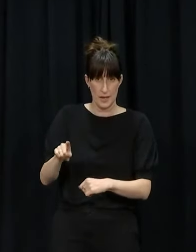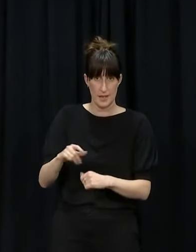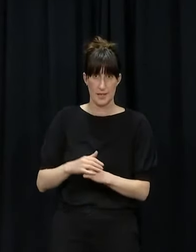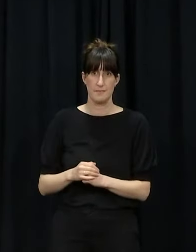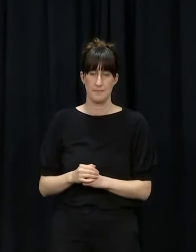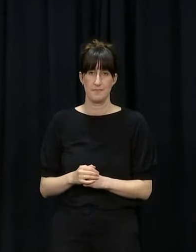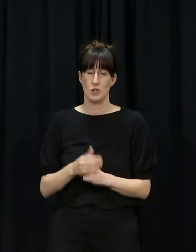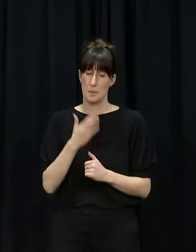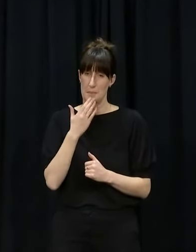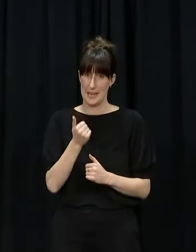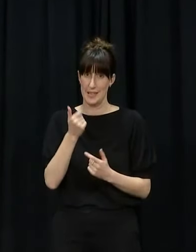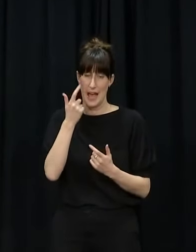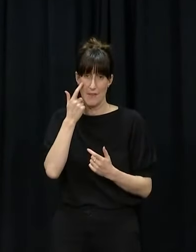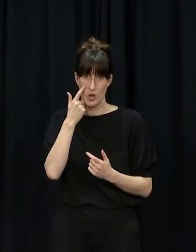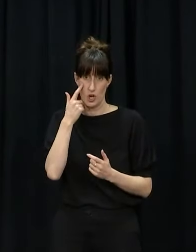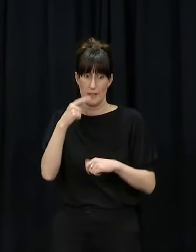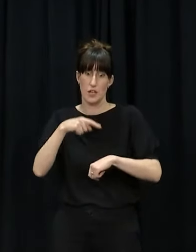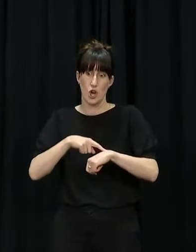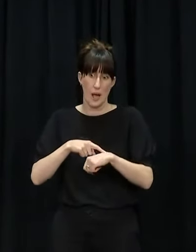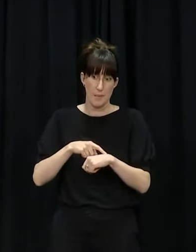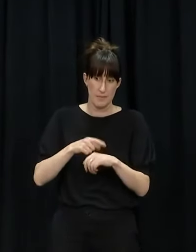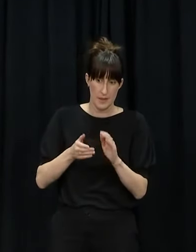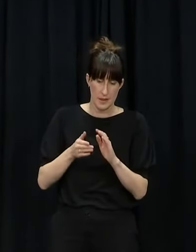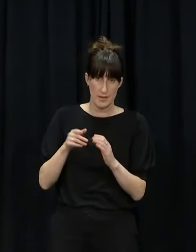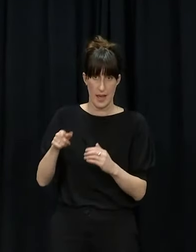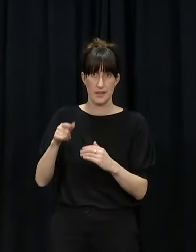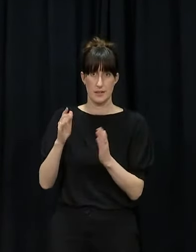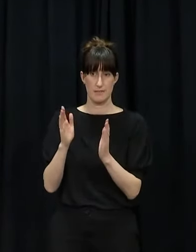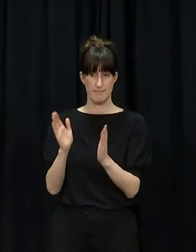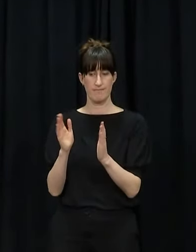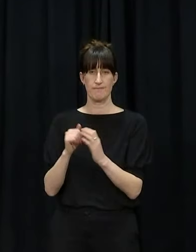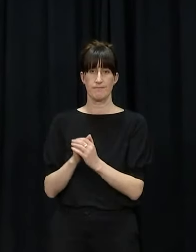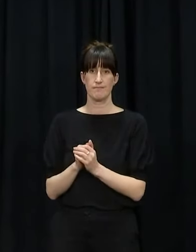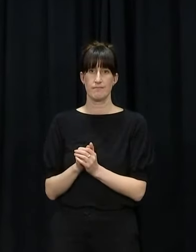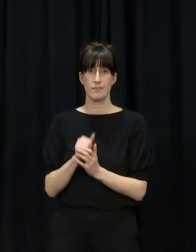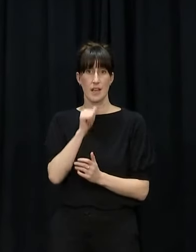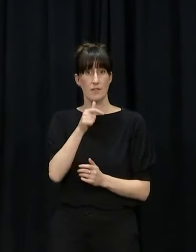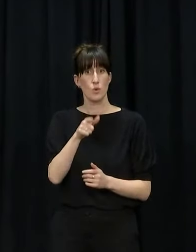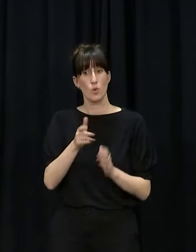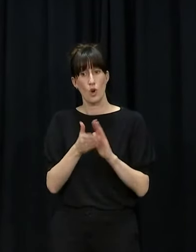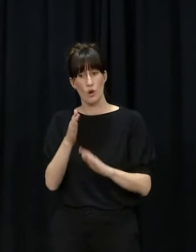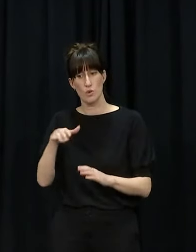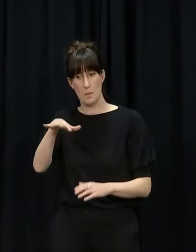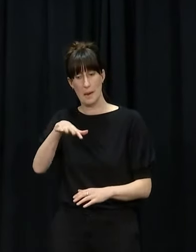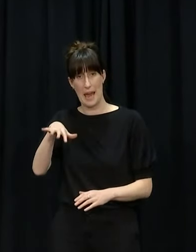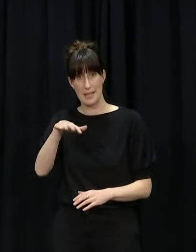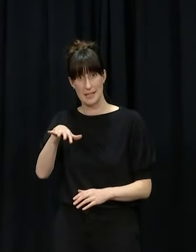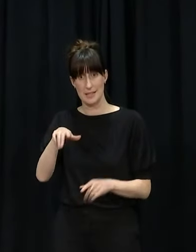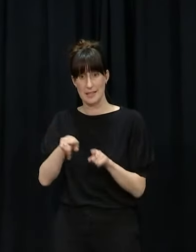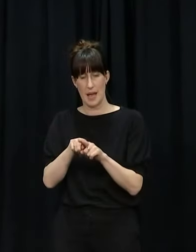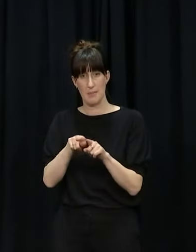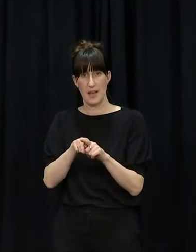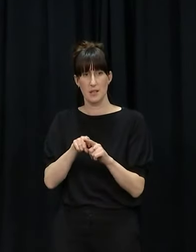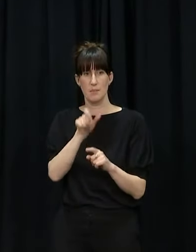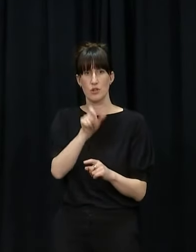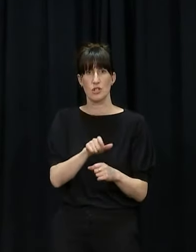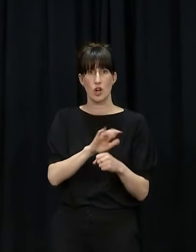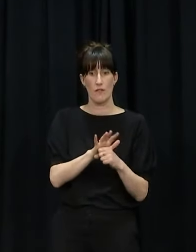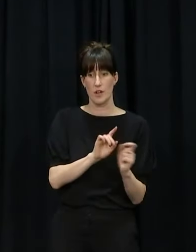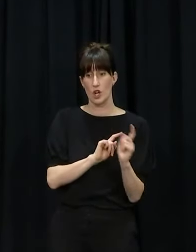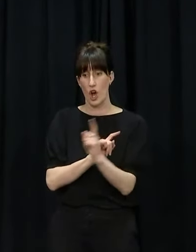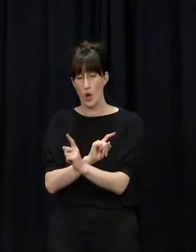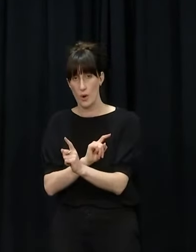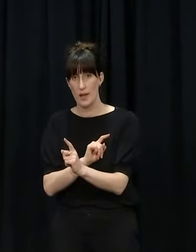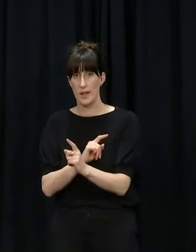time. Please look at the time there. If people have been at a location of interest, remember the form is to isolate if you are